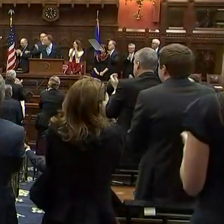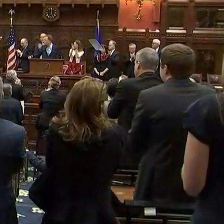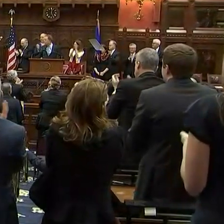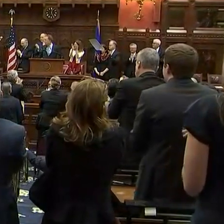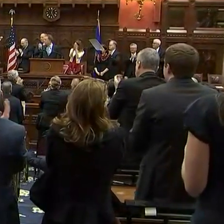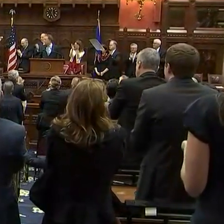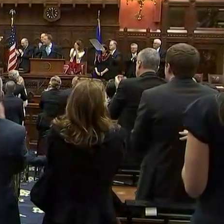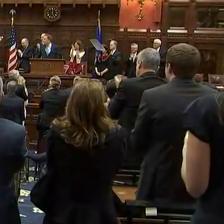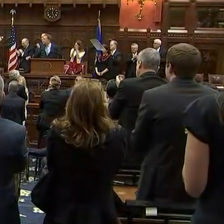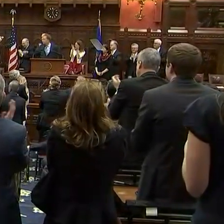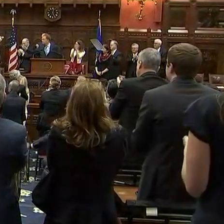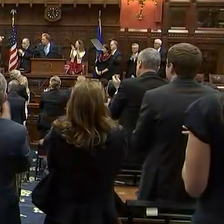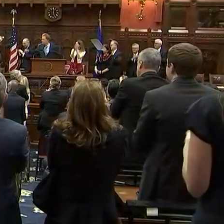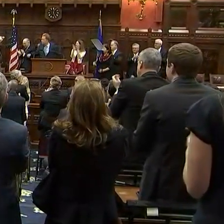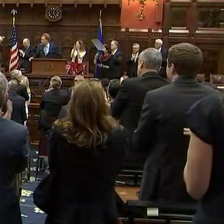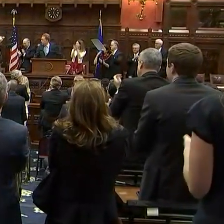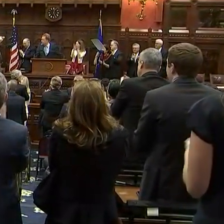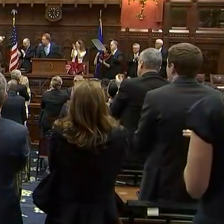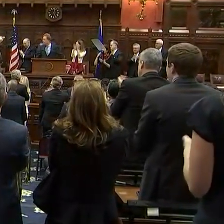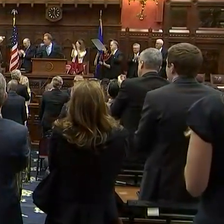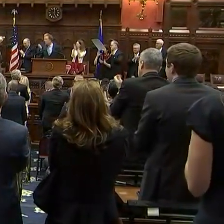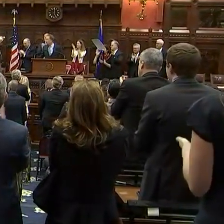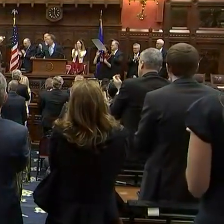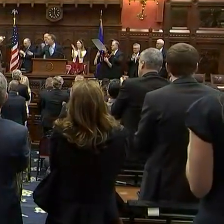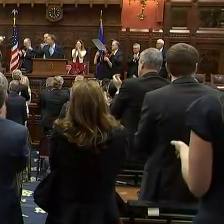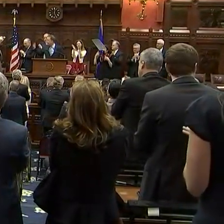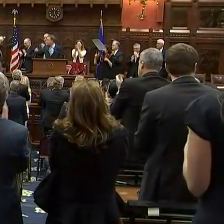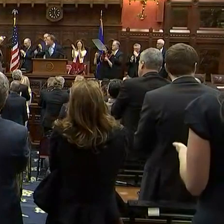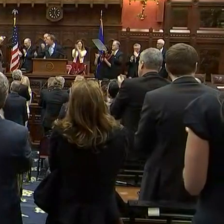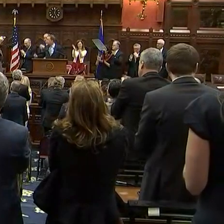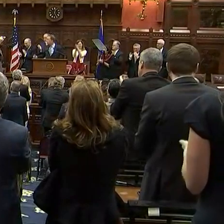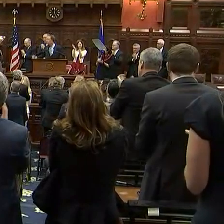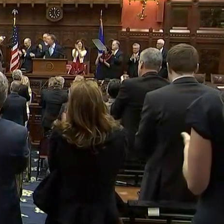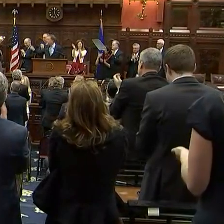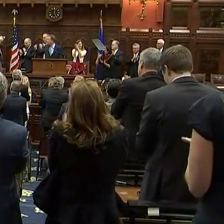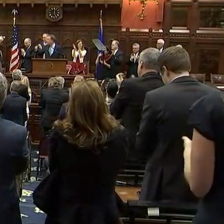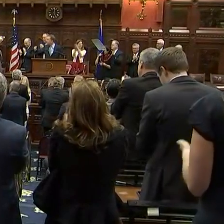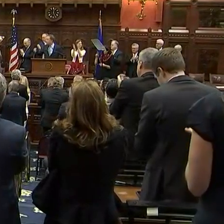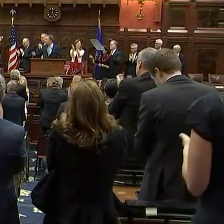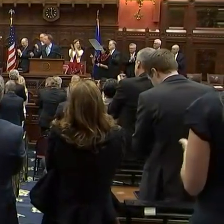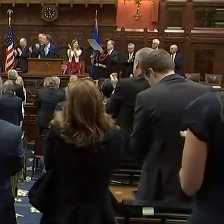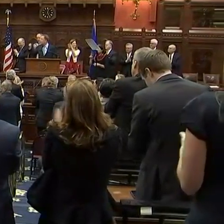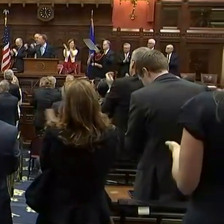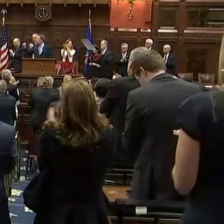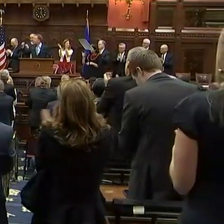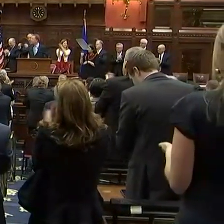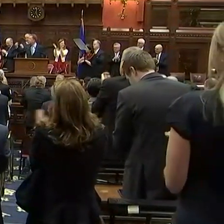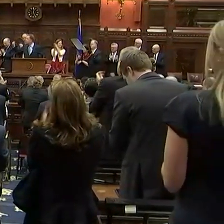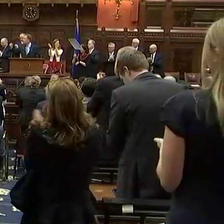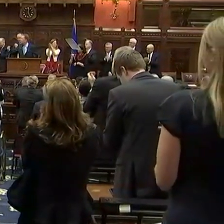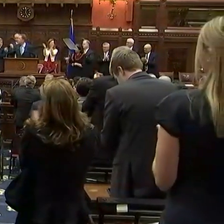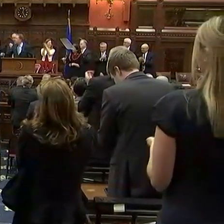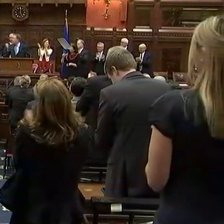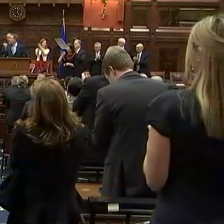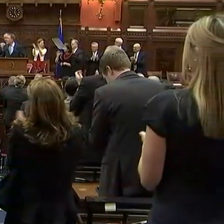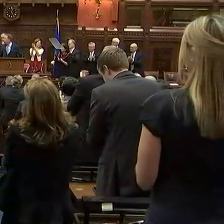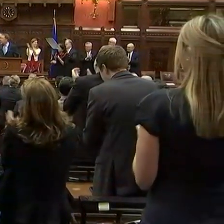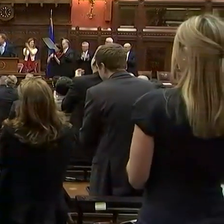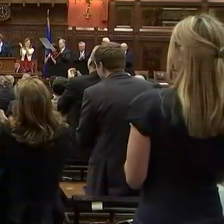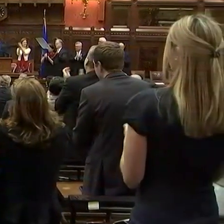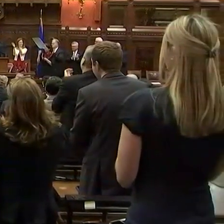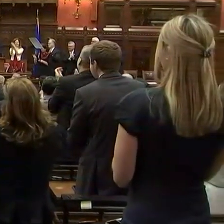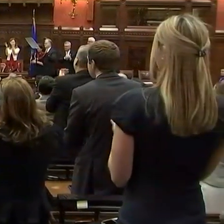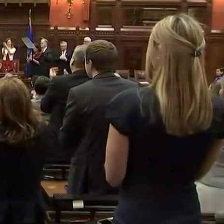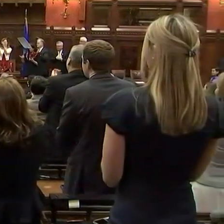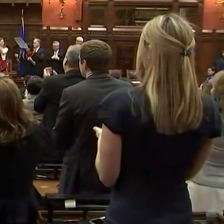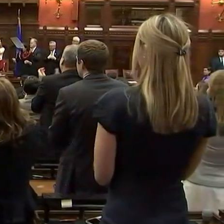Working with our historically Black colleges, working with historically Hispanic colleges, making it easier for them to come and teach here. I want those kids to look up and say they can do it